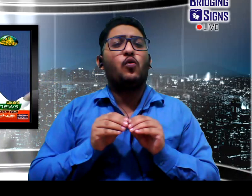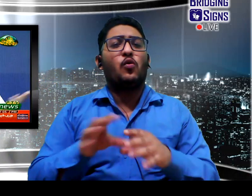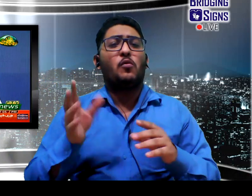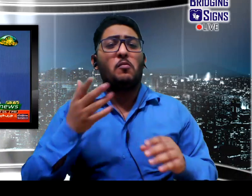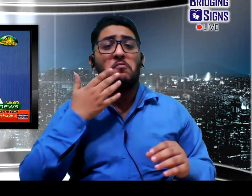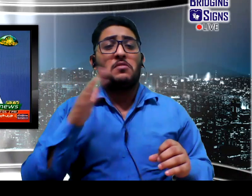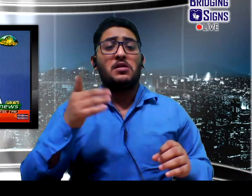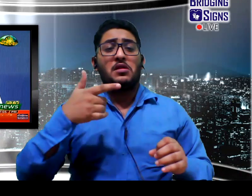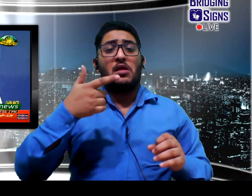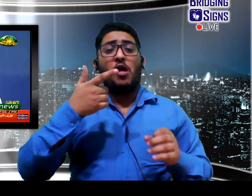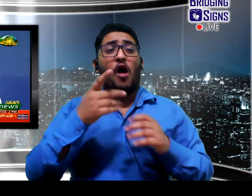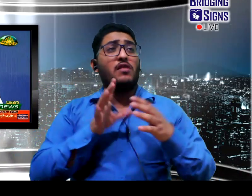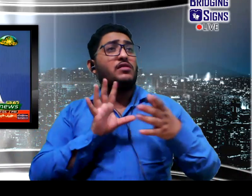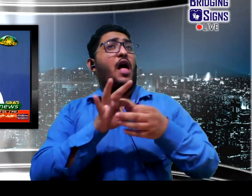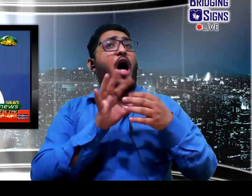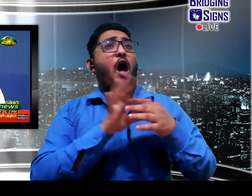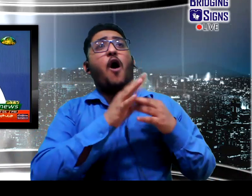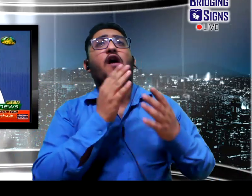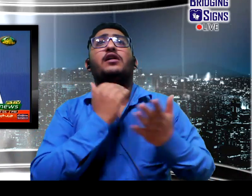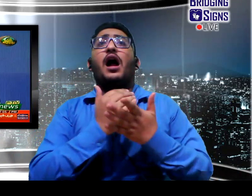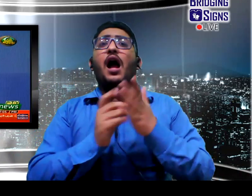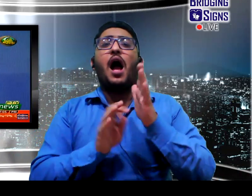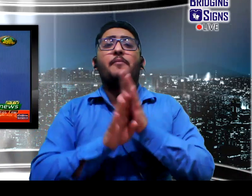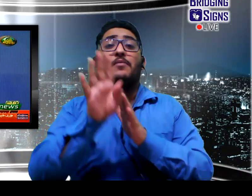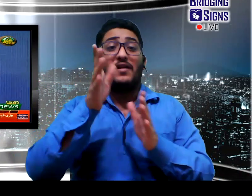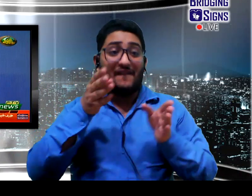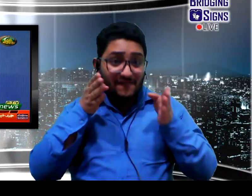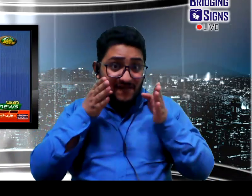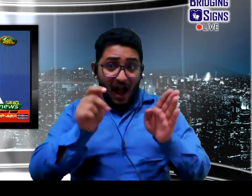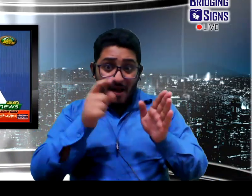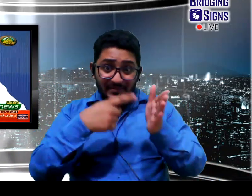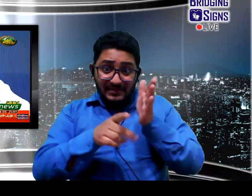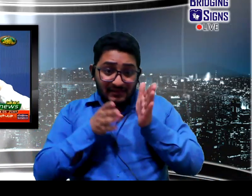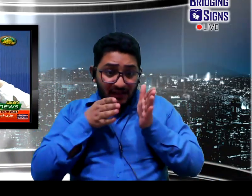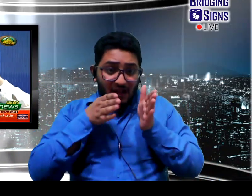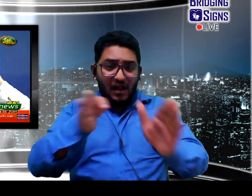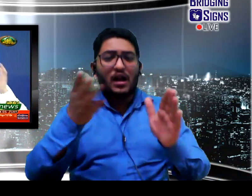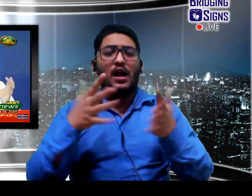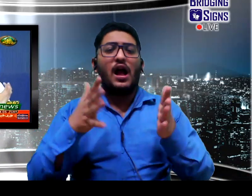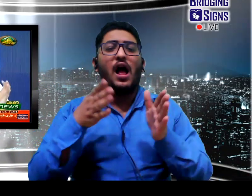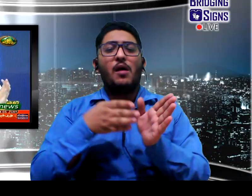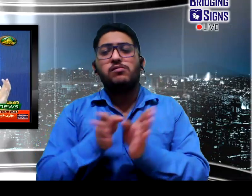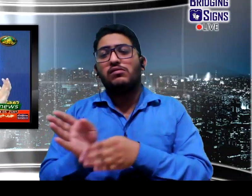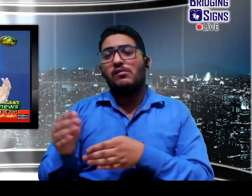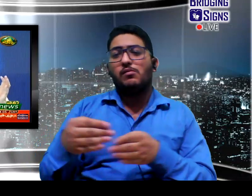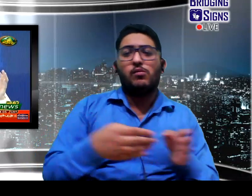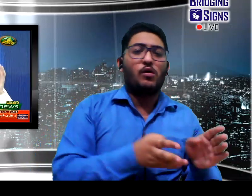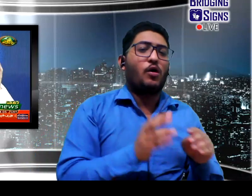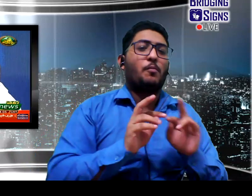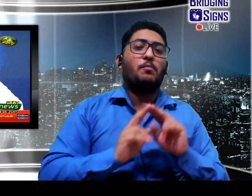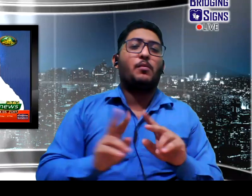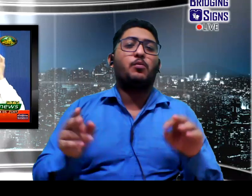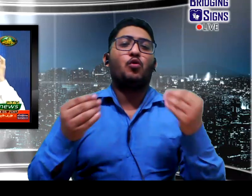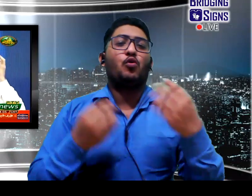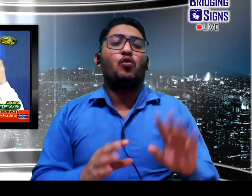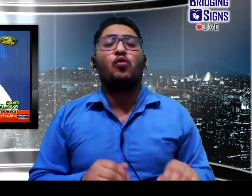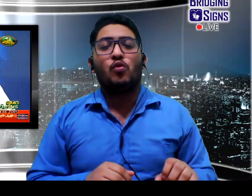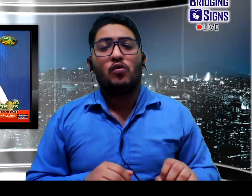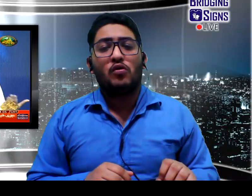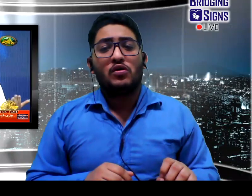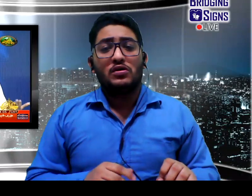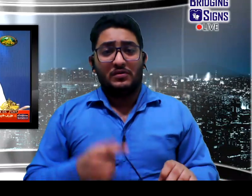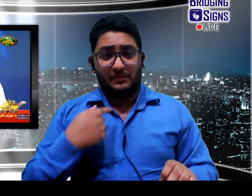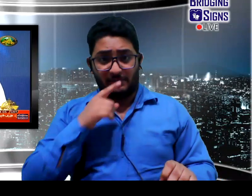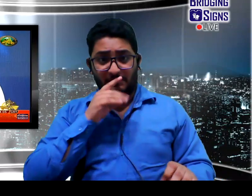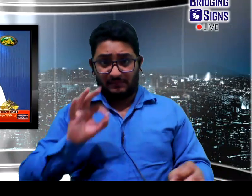this nationalization took place. And unfortunately, we lost our way. The problem was that we developed this,